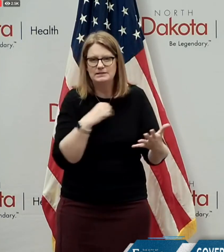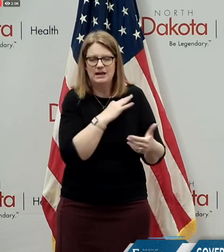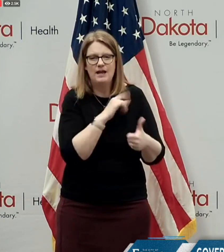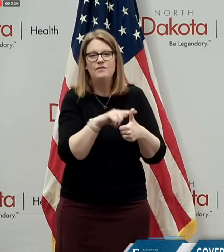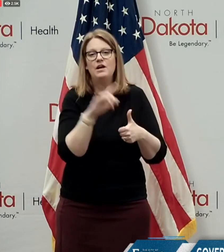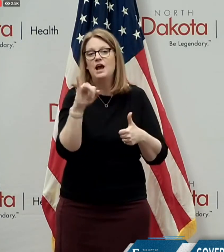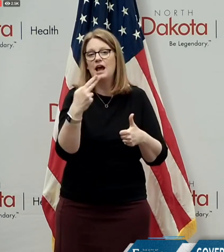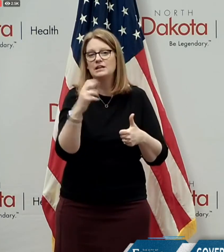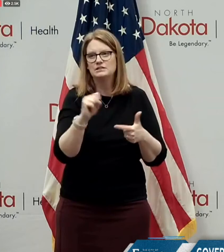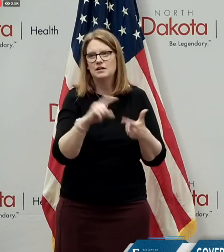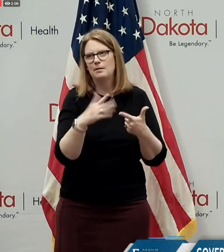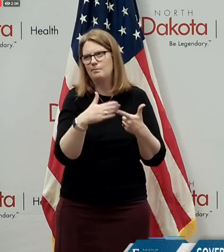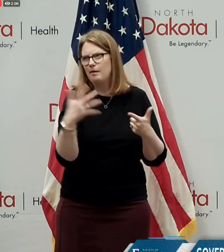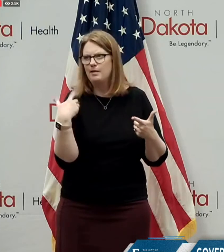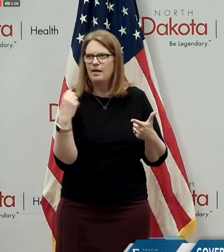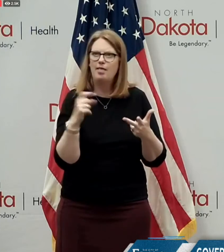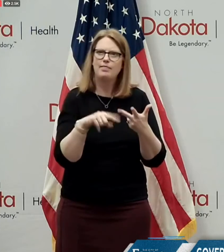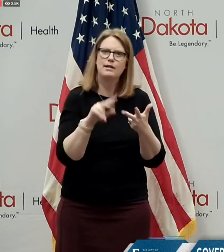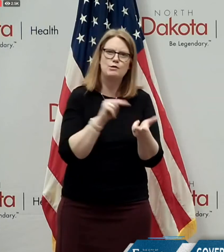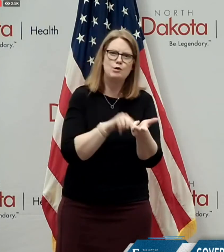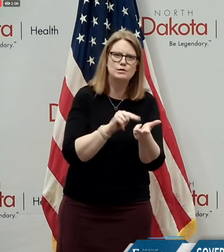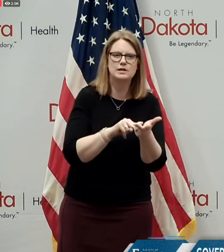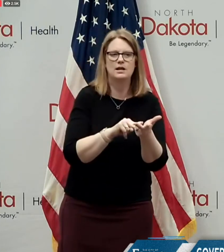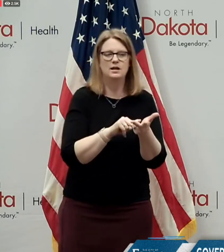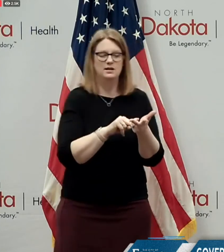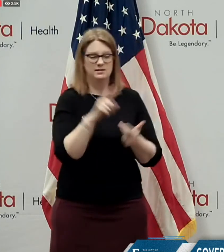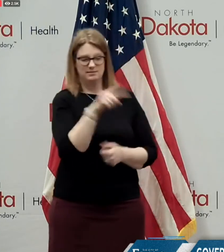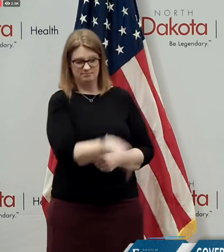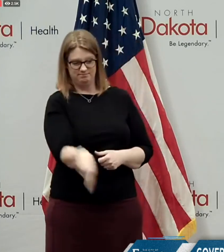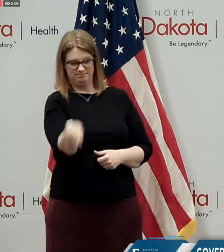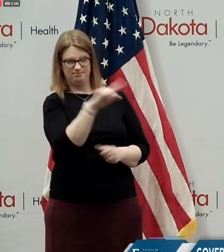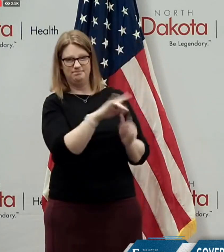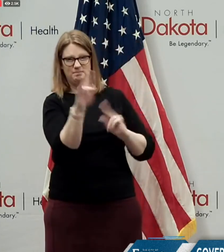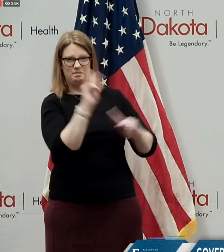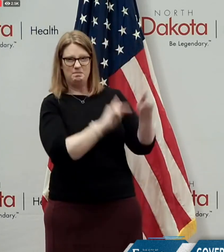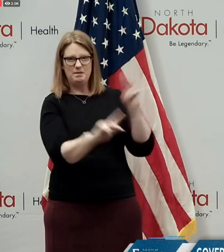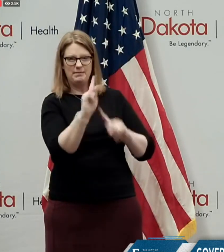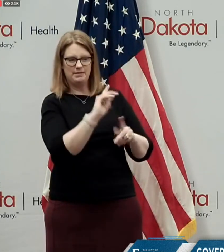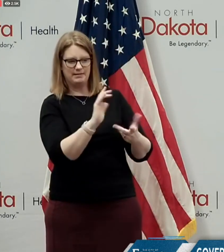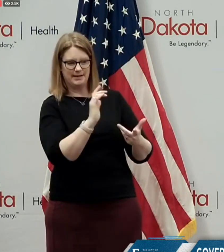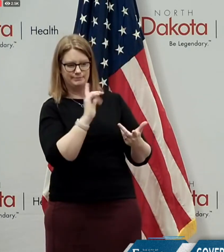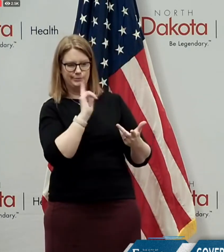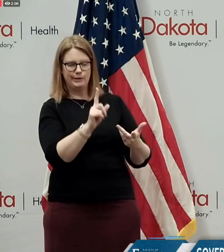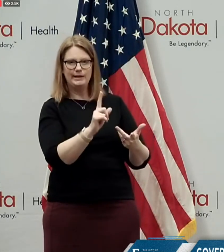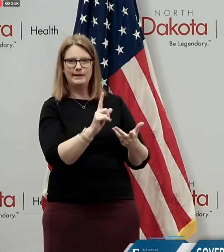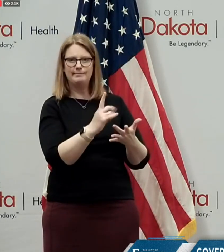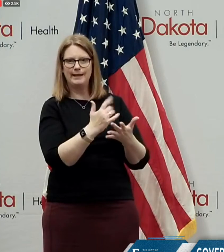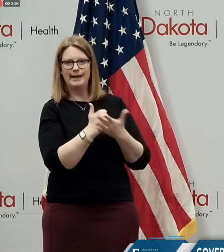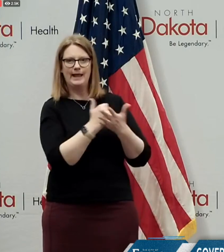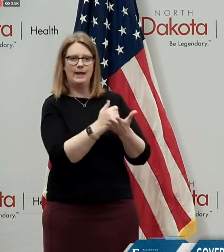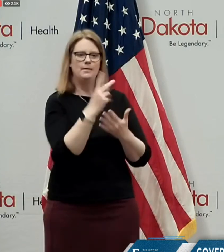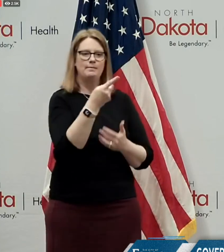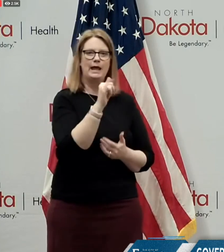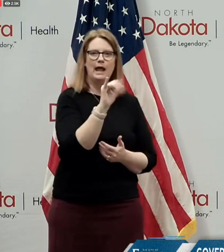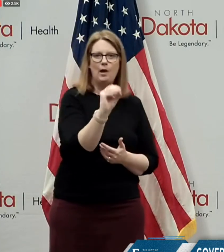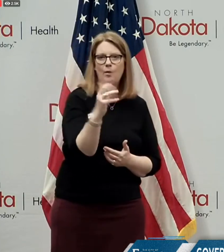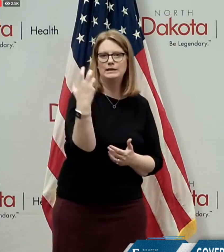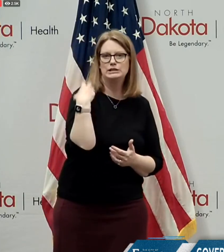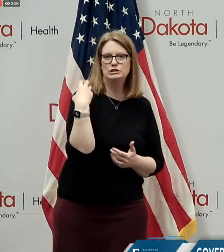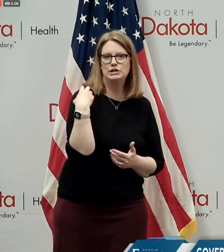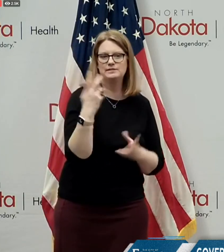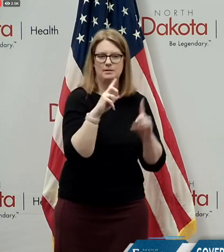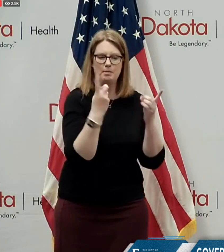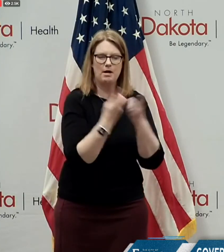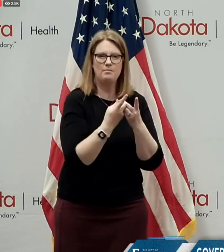IHS, Indian Health, Public Health, Nursing, everybody that is there, those behind the scenes that help, our PIOs, our chiefs in the different